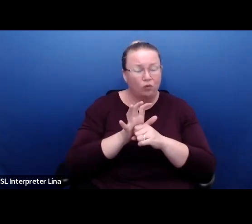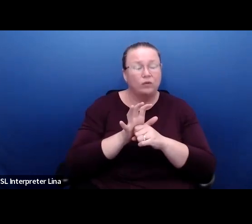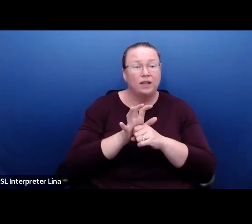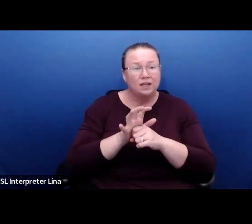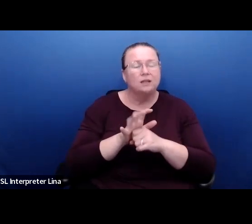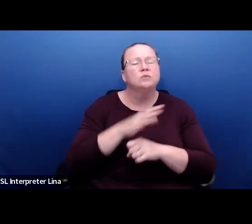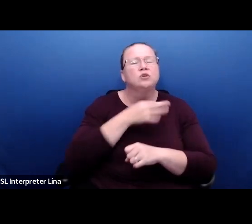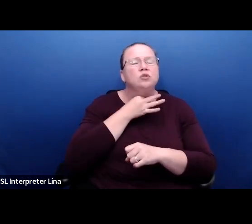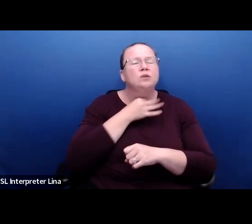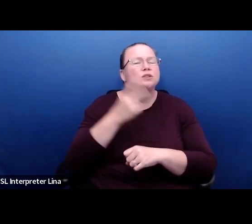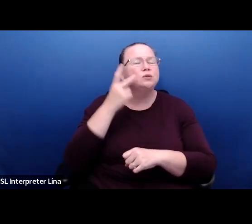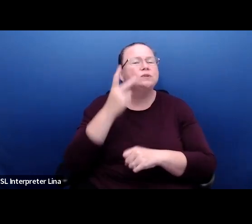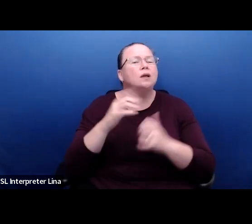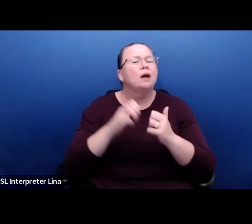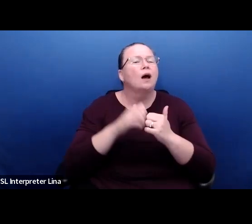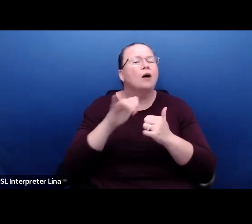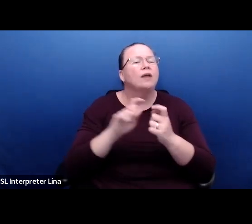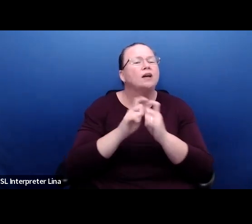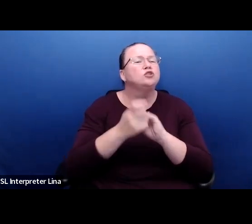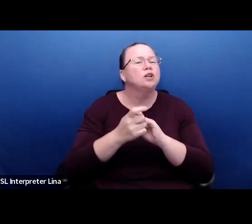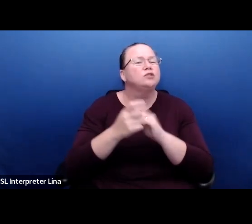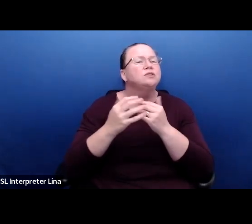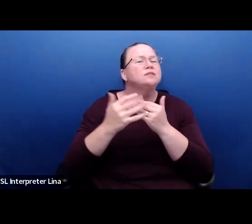be curious to see how that changes long term.